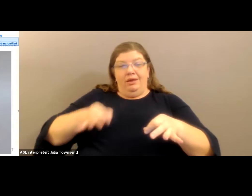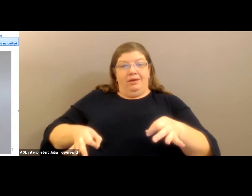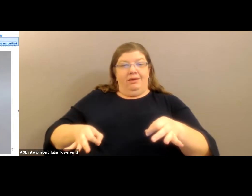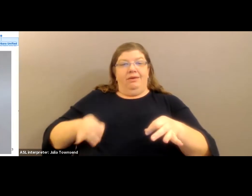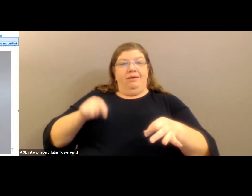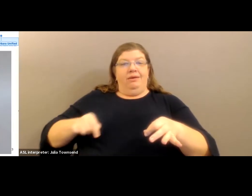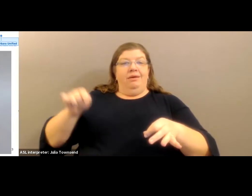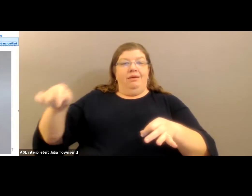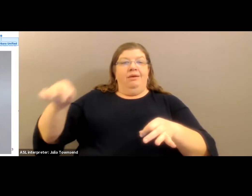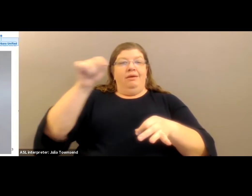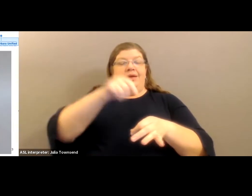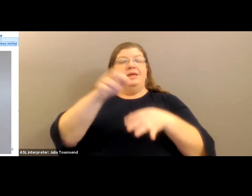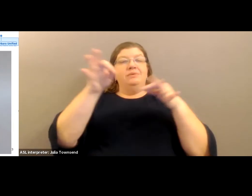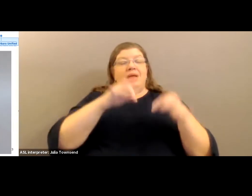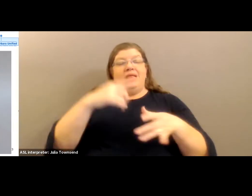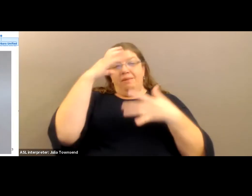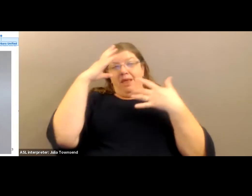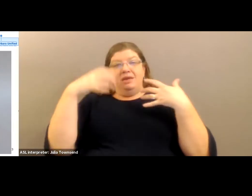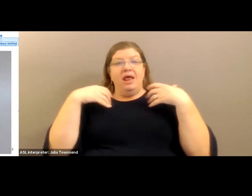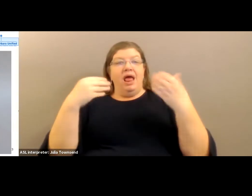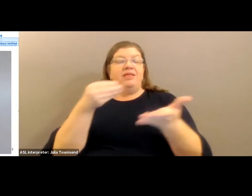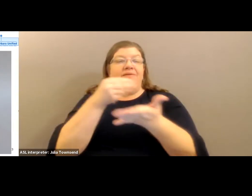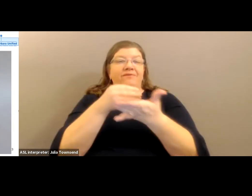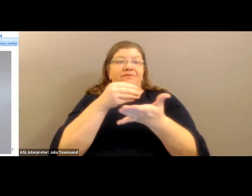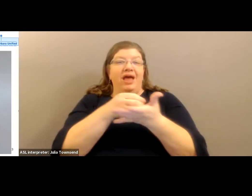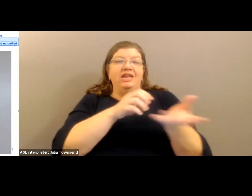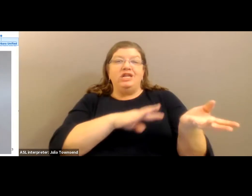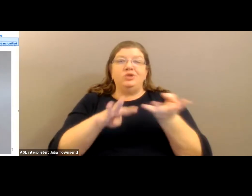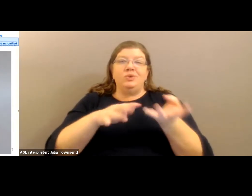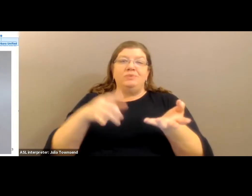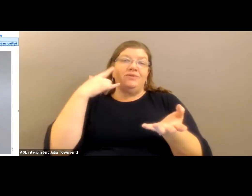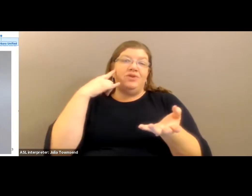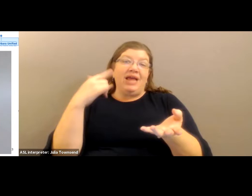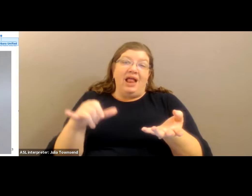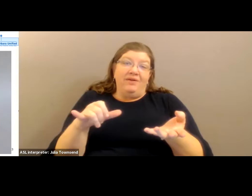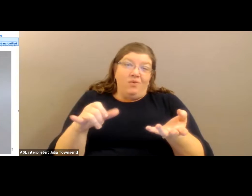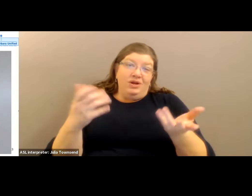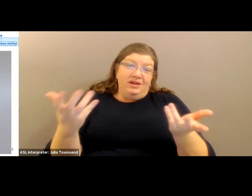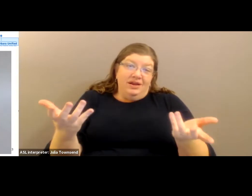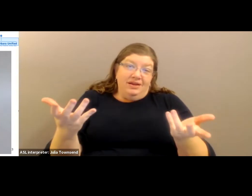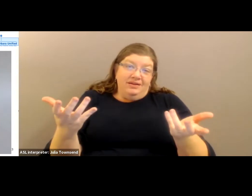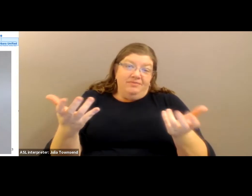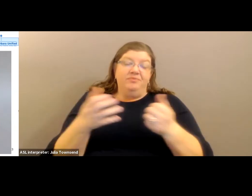and explain the mental health funding streams in California.